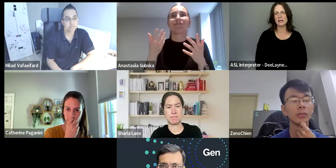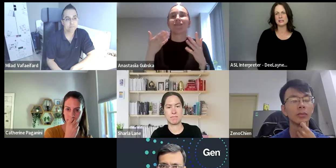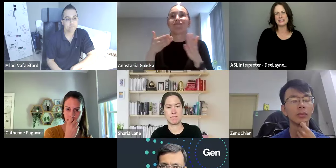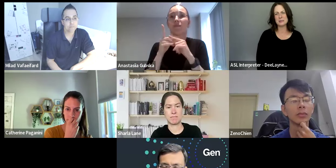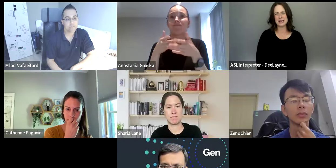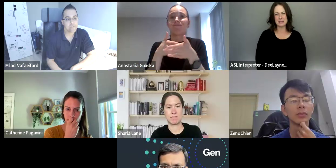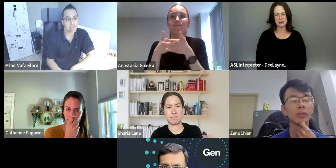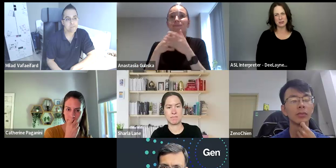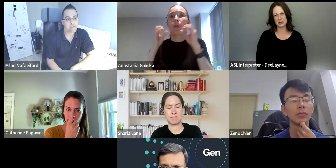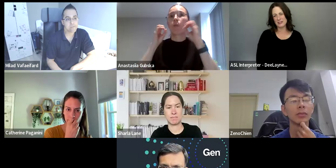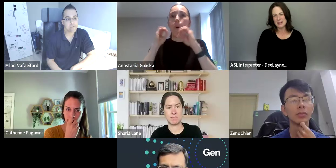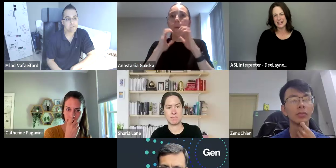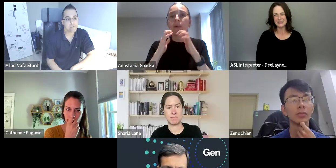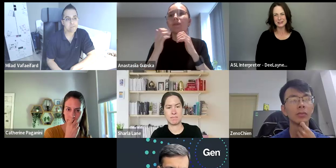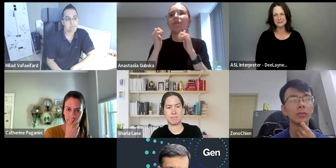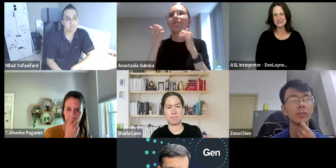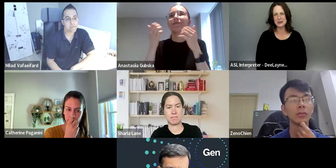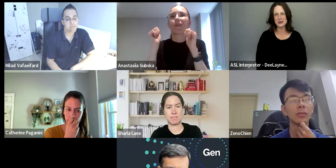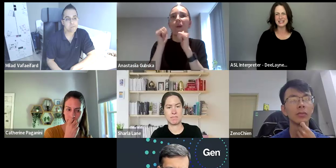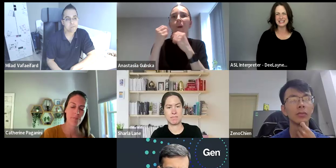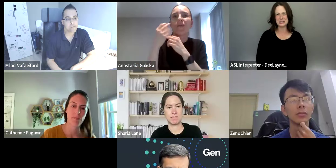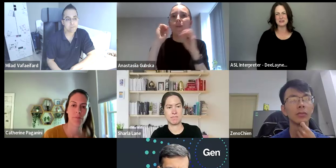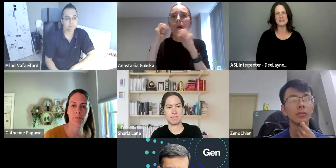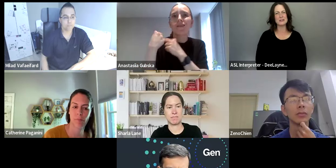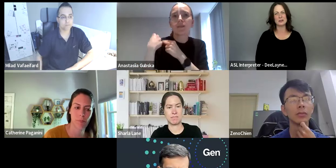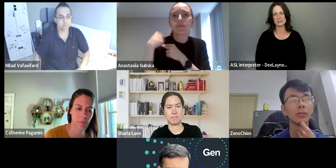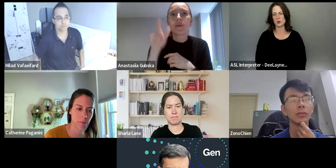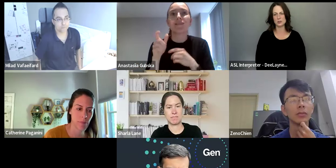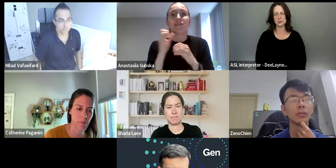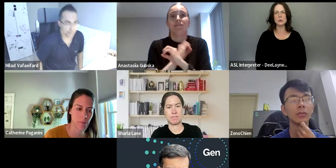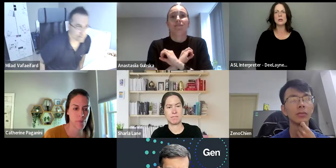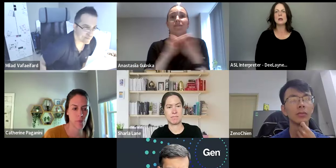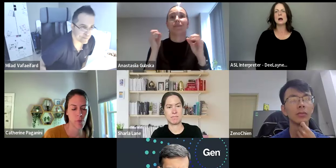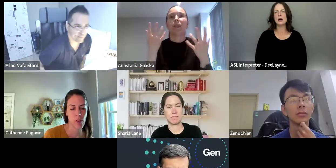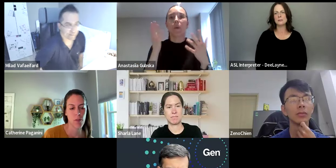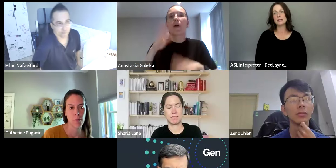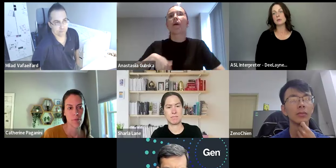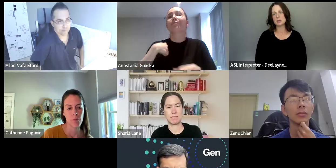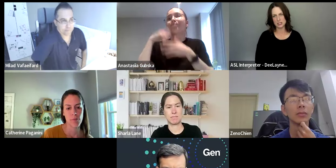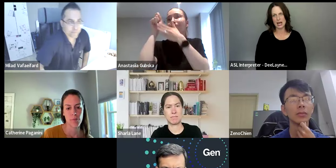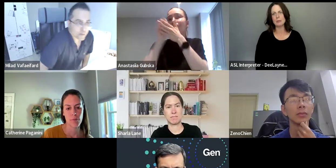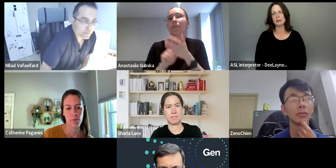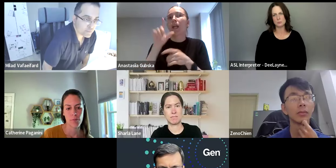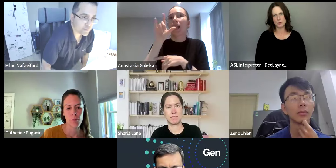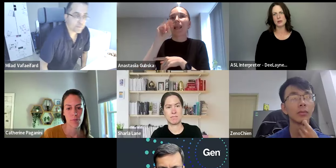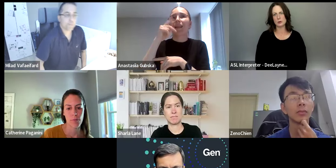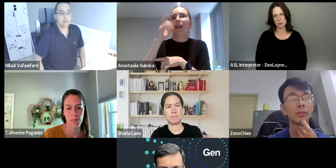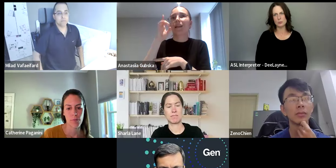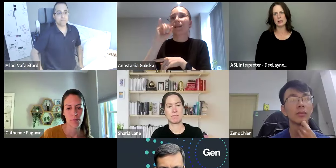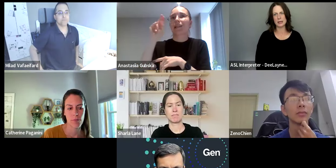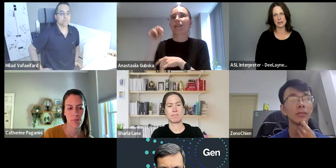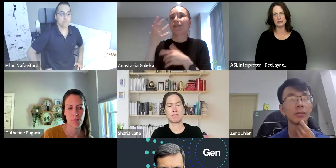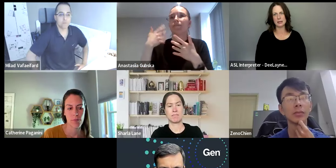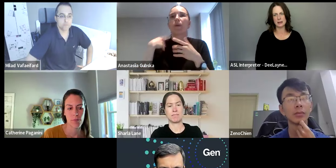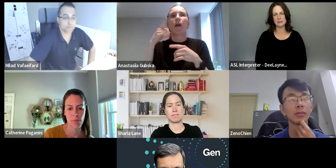And it seems like they don't really want our feedback either. So it's just been very, very difficult to make communication happen with that